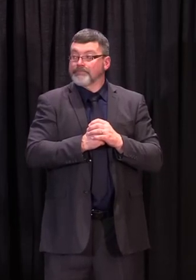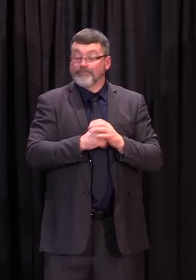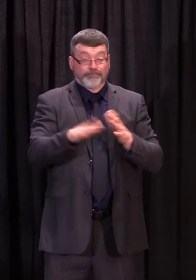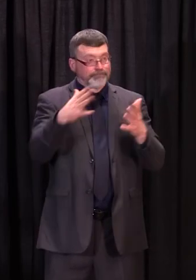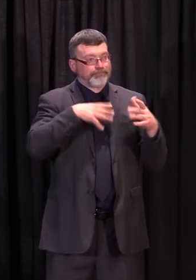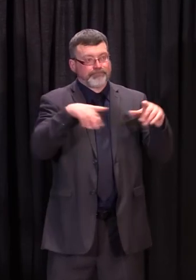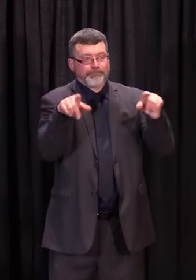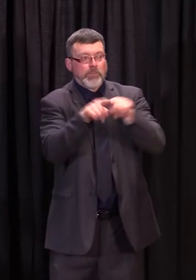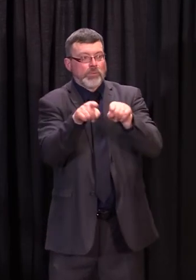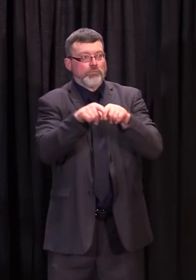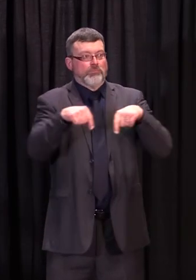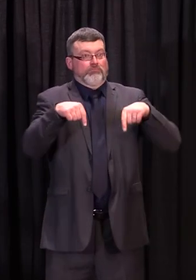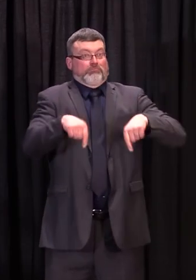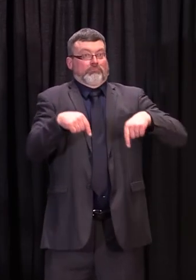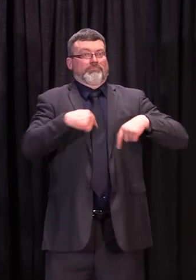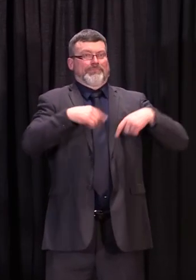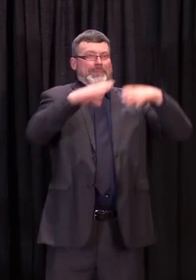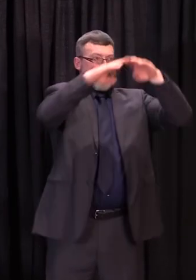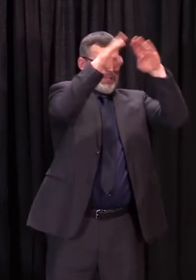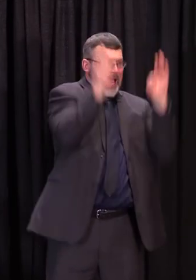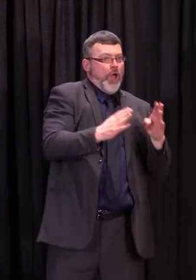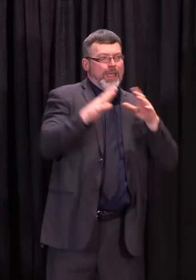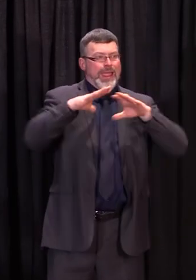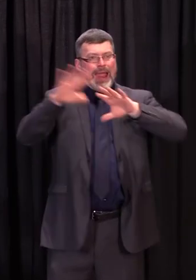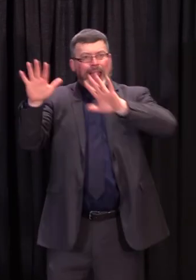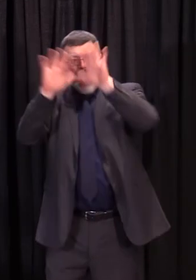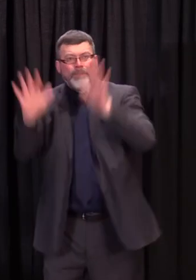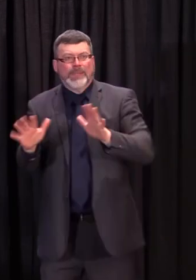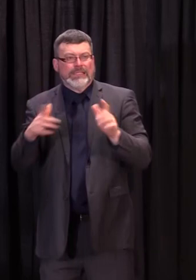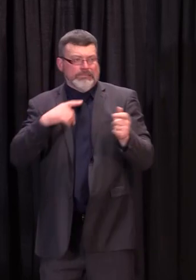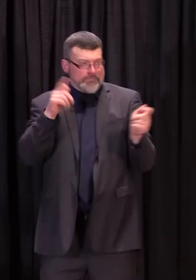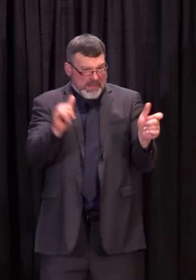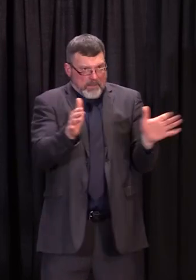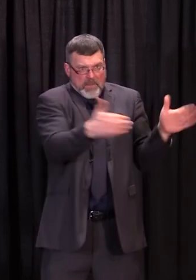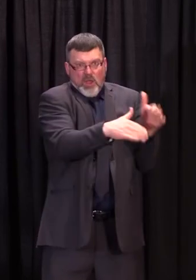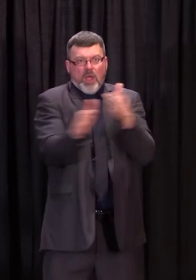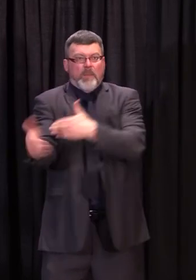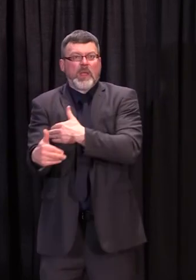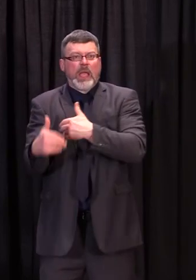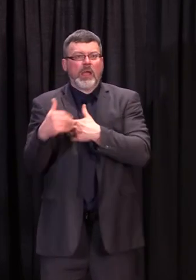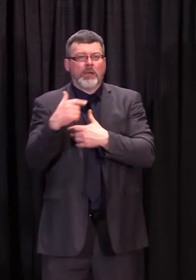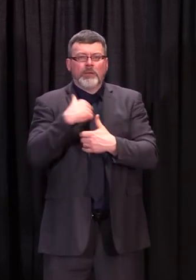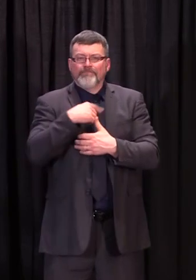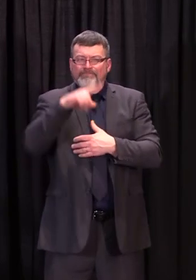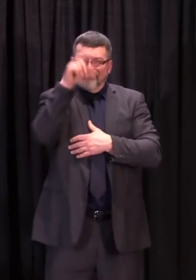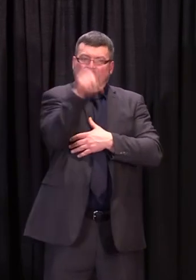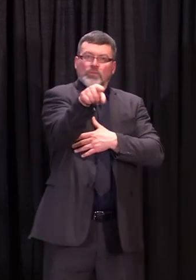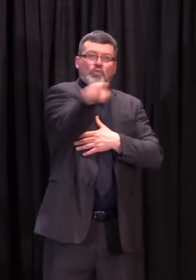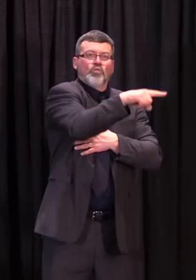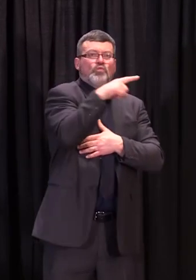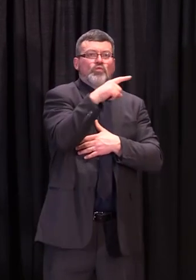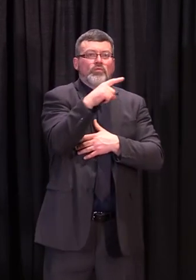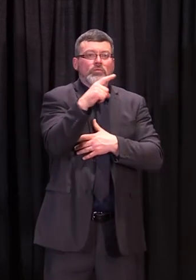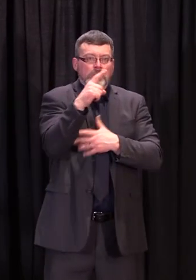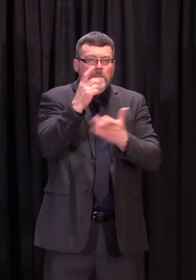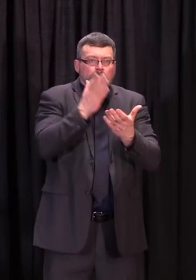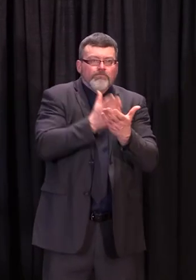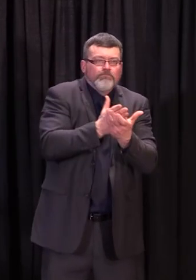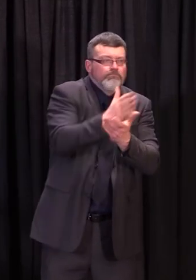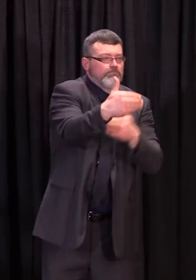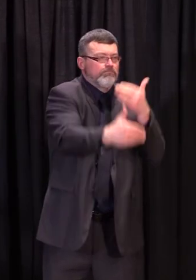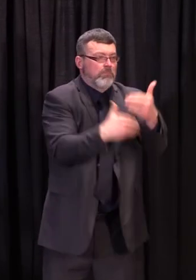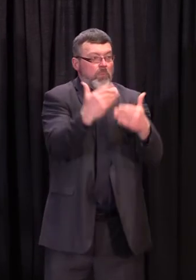And just like our housing and climate change packages, I'm asking you to follow through on your commitment to support